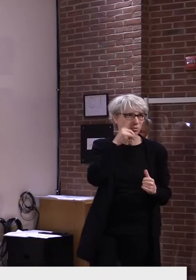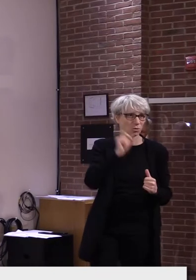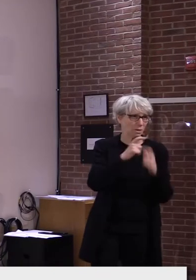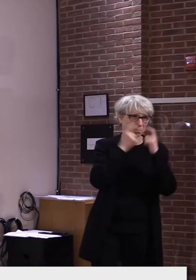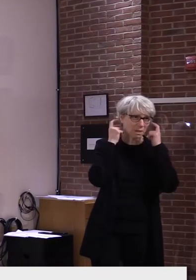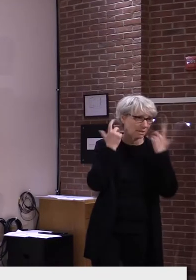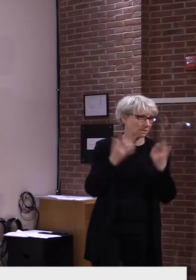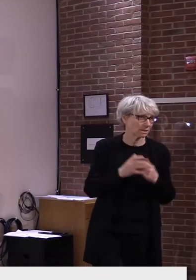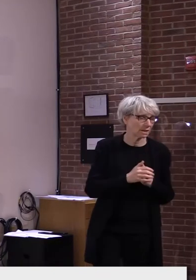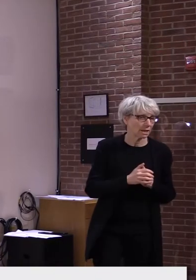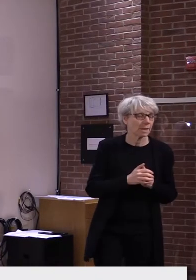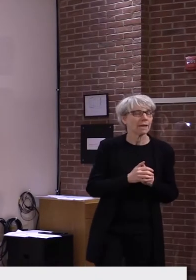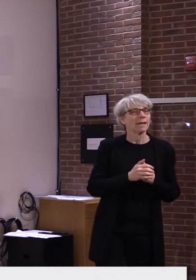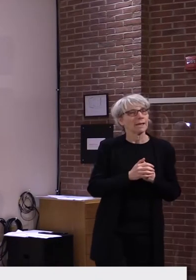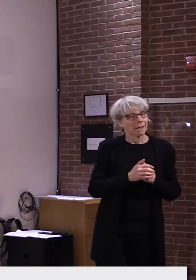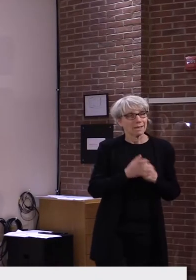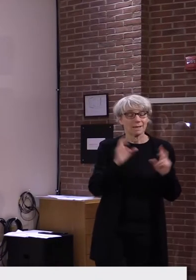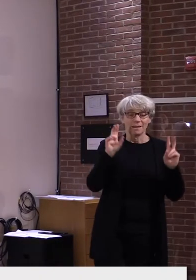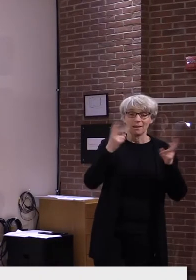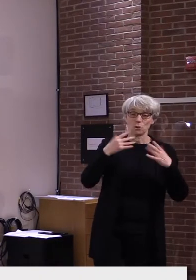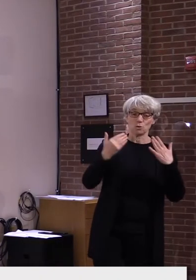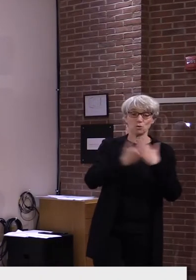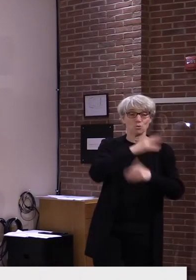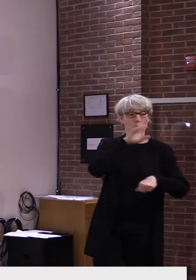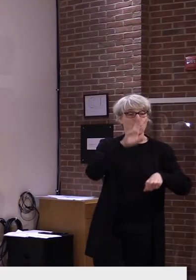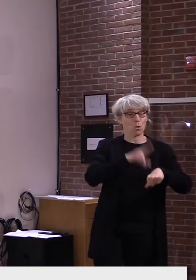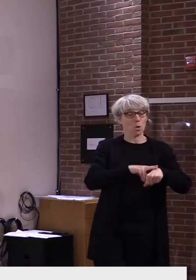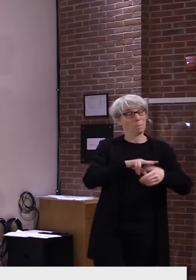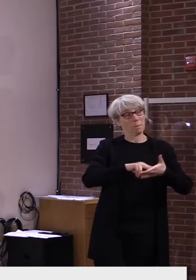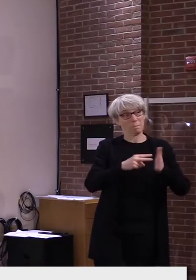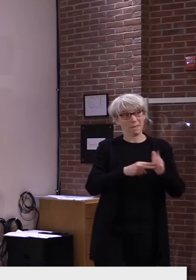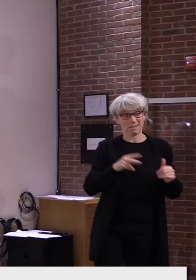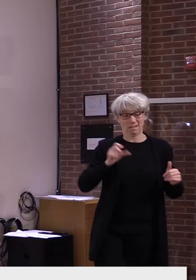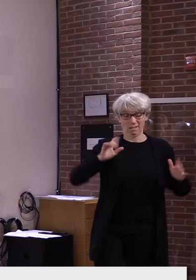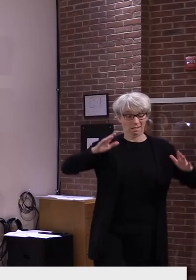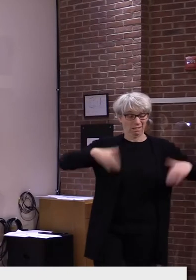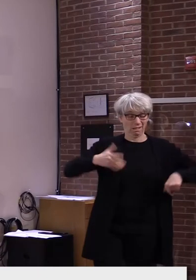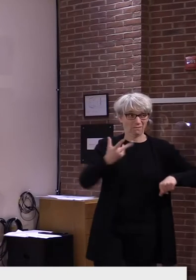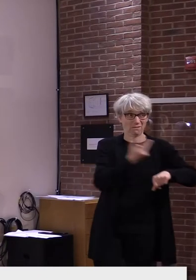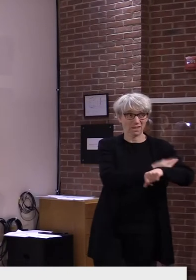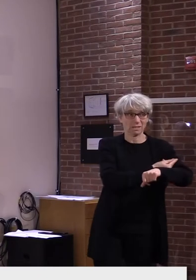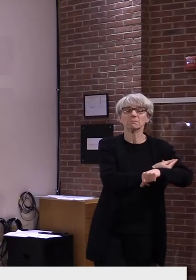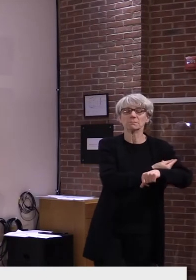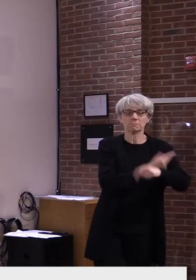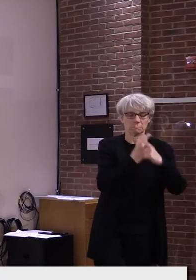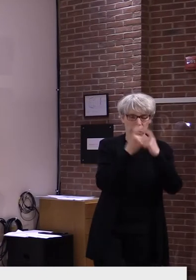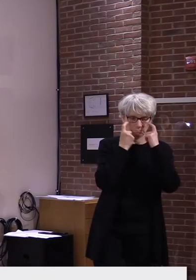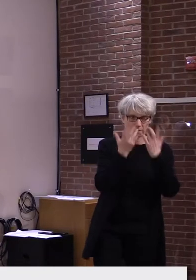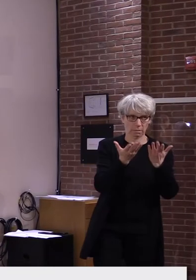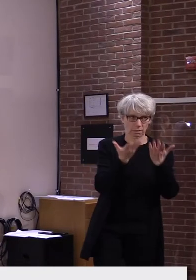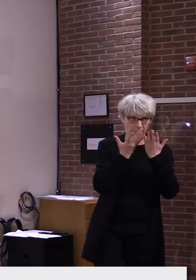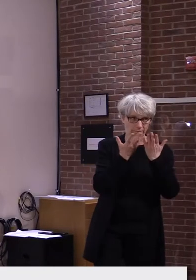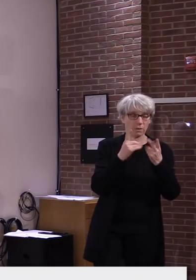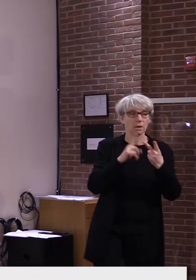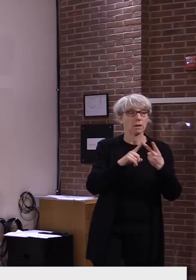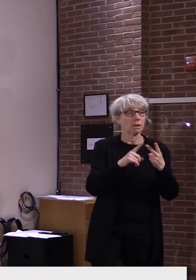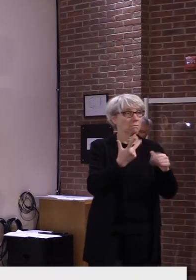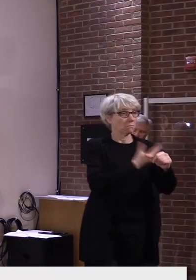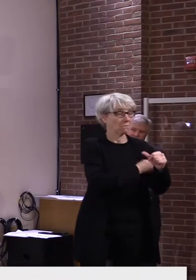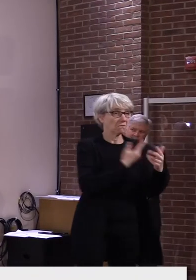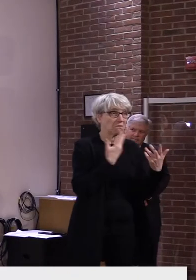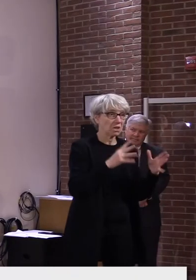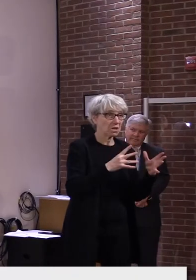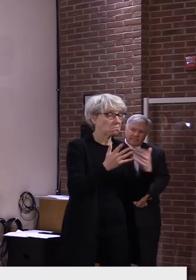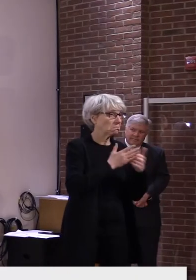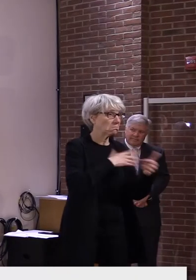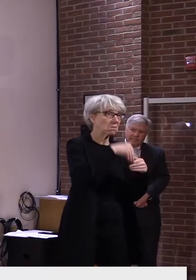when we say the new normal is if you're unvaccinated, you need to wear a mask, but if you're vaccinated, whether you're